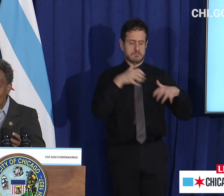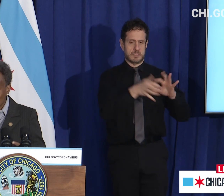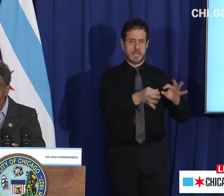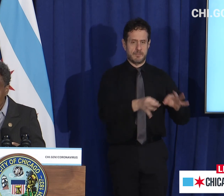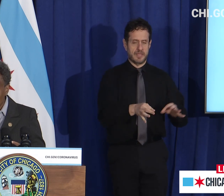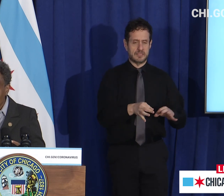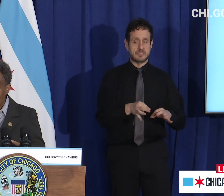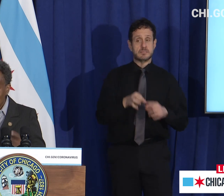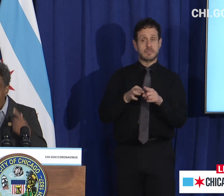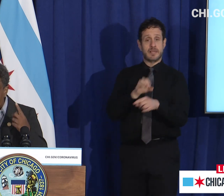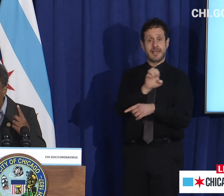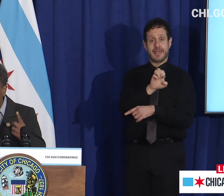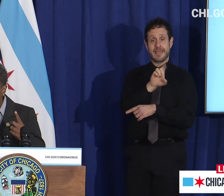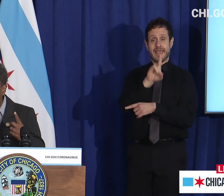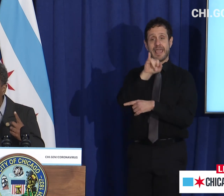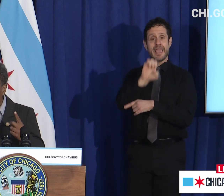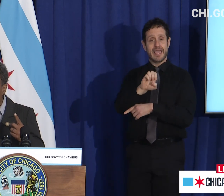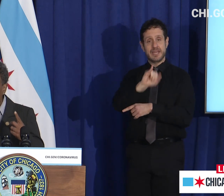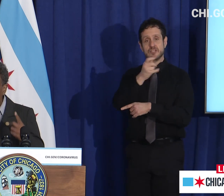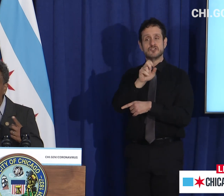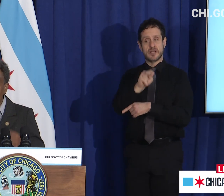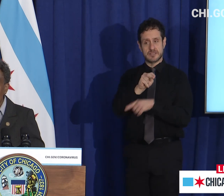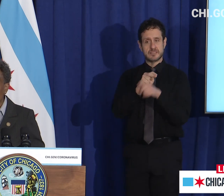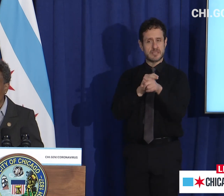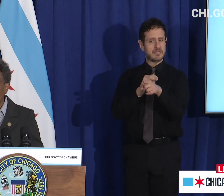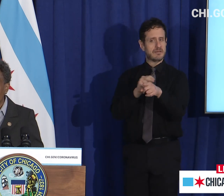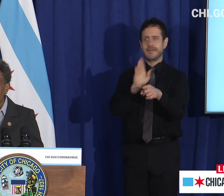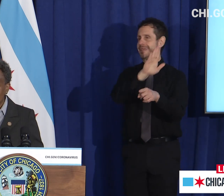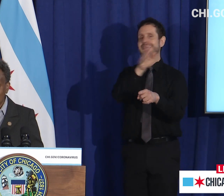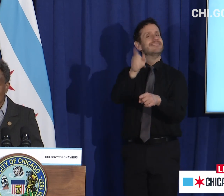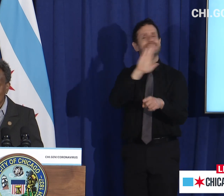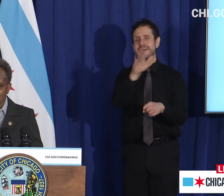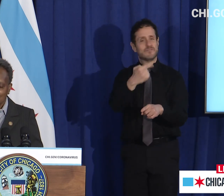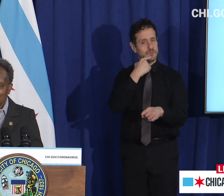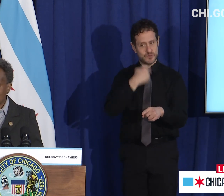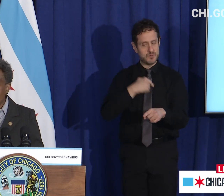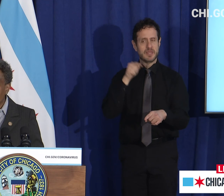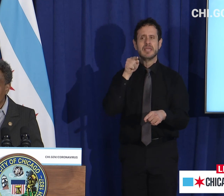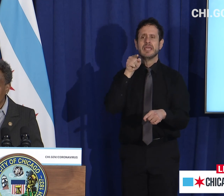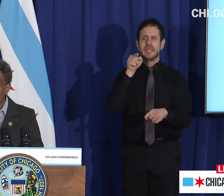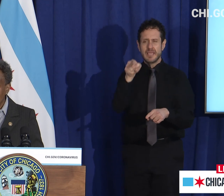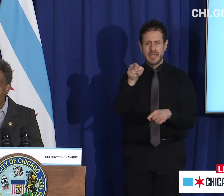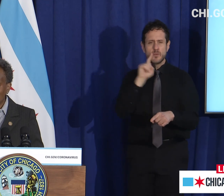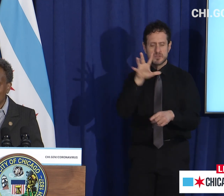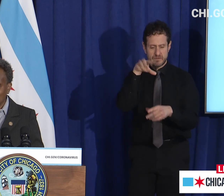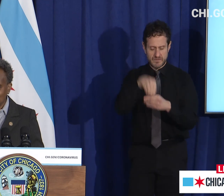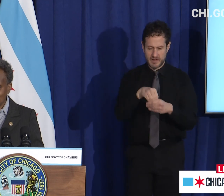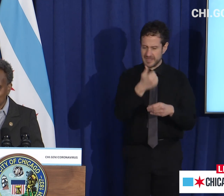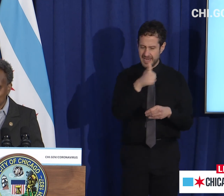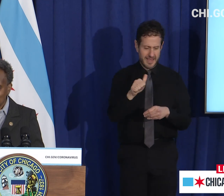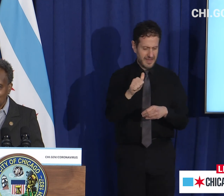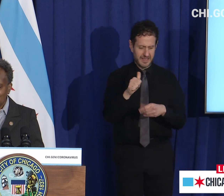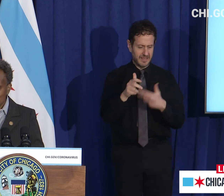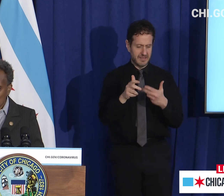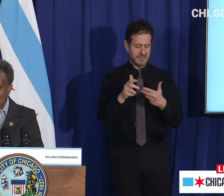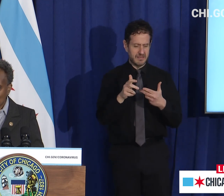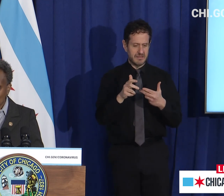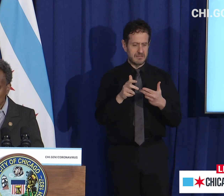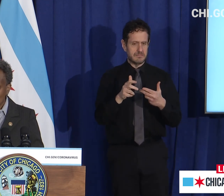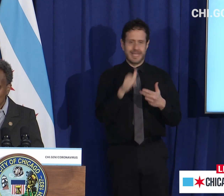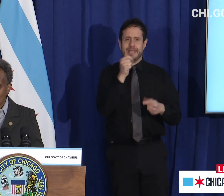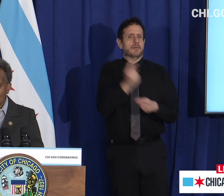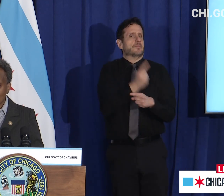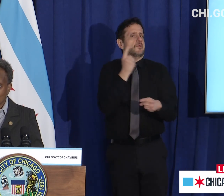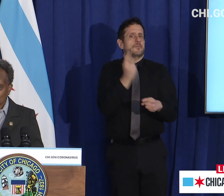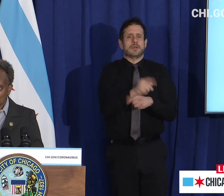Johnson, obviously, common sense tells you, never told me that he was engaged in any kind of